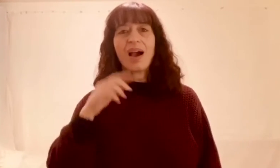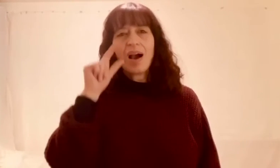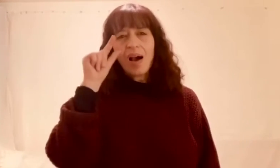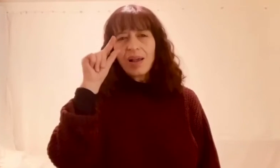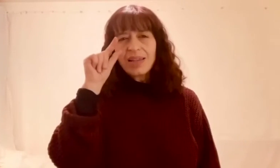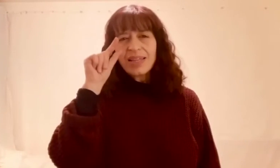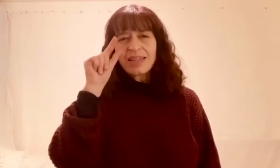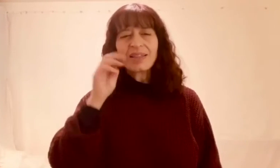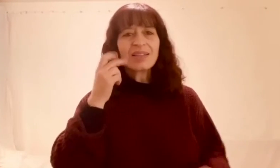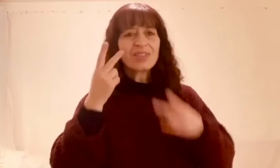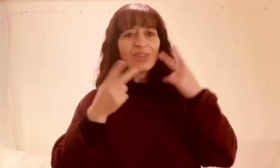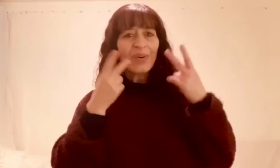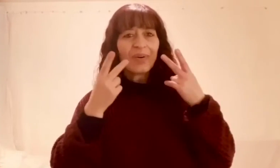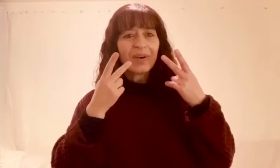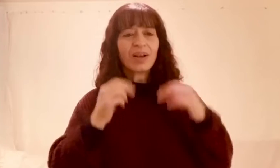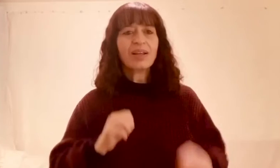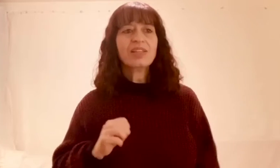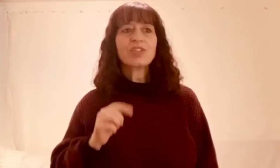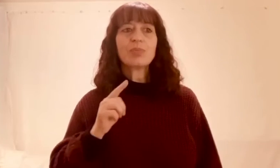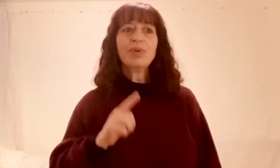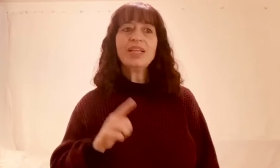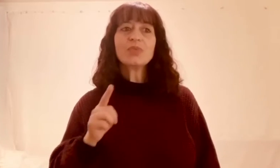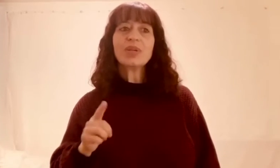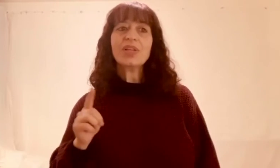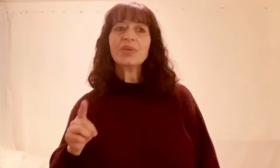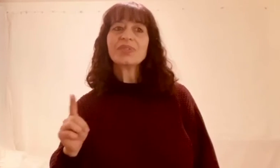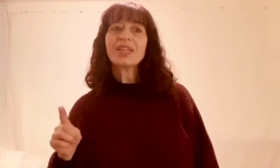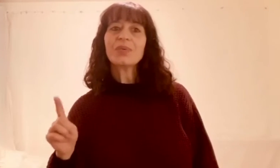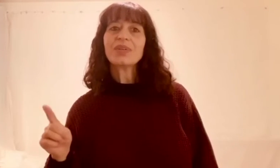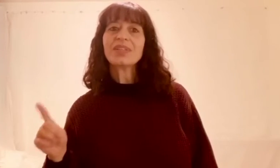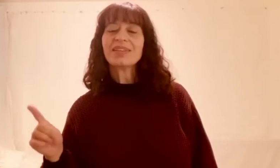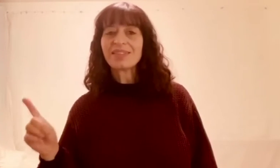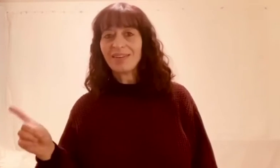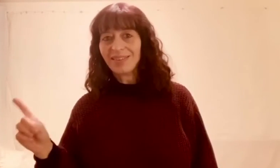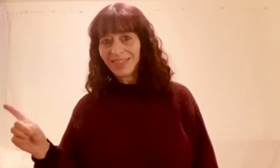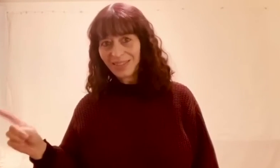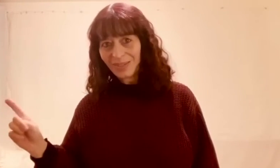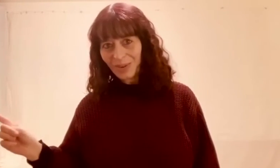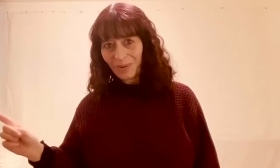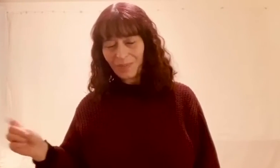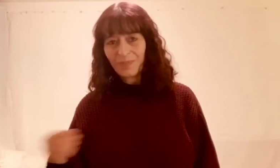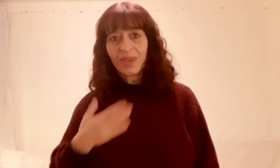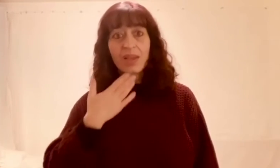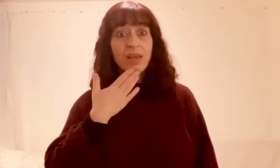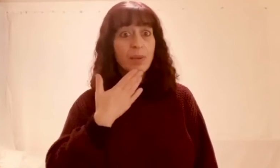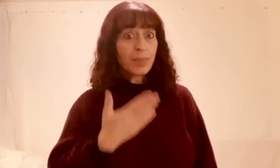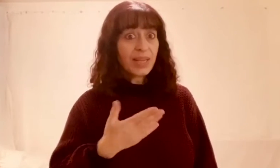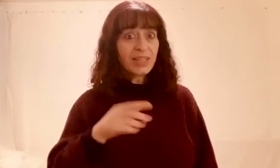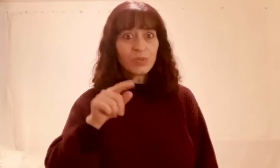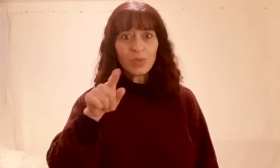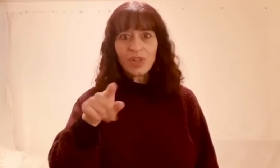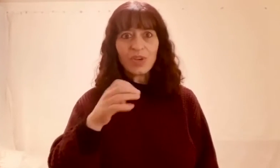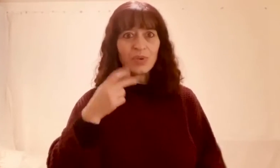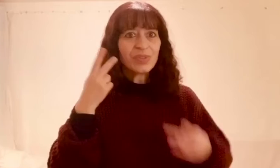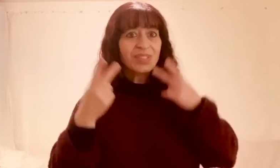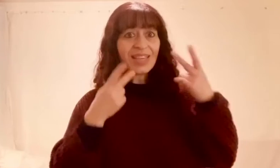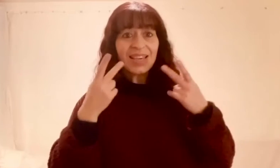our little song. So please will you sing with us our little song? Please will you sing